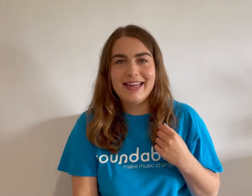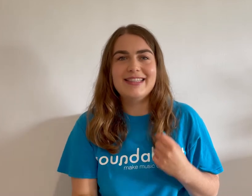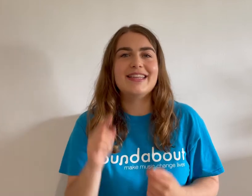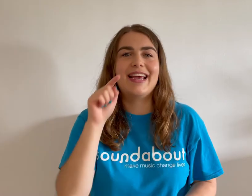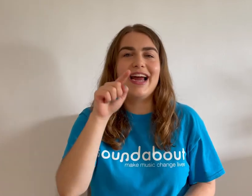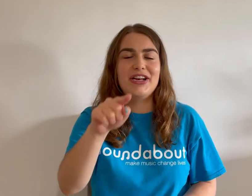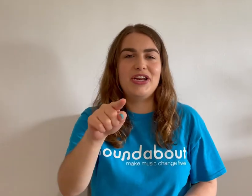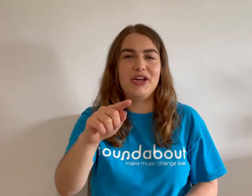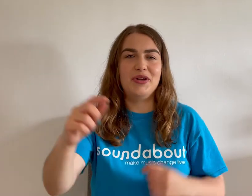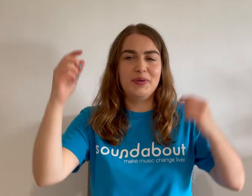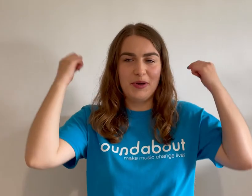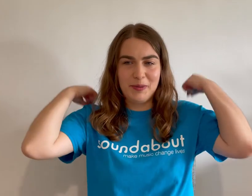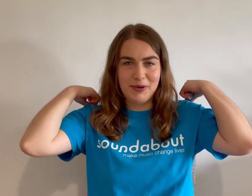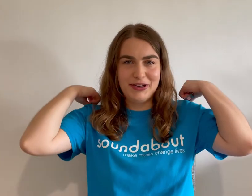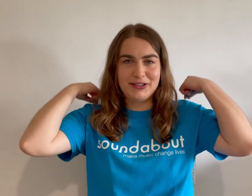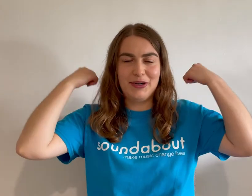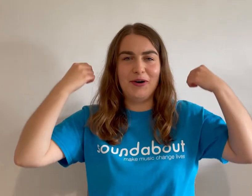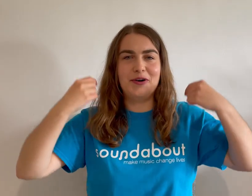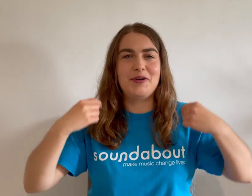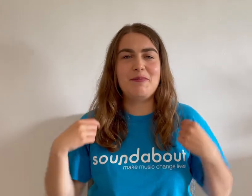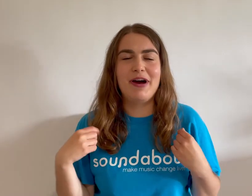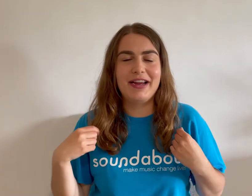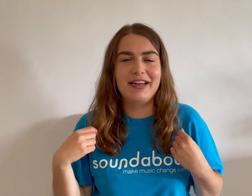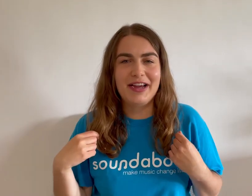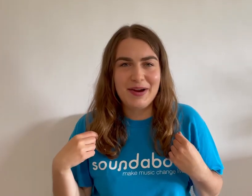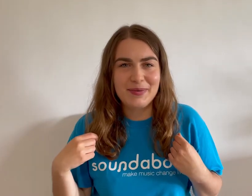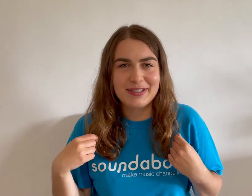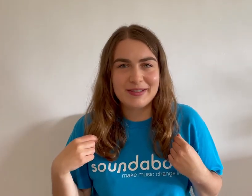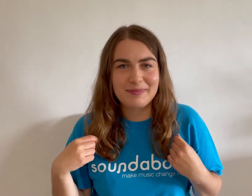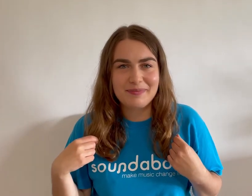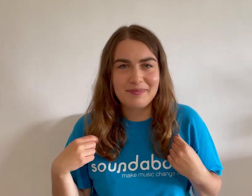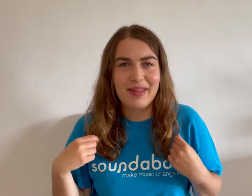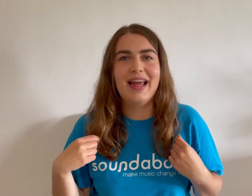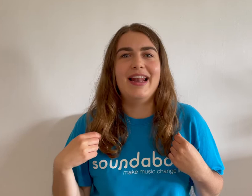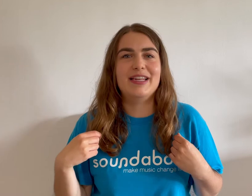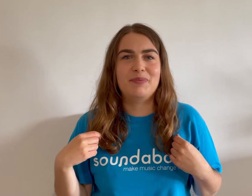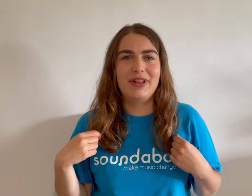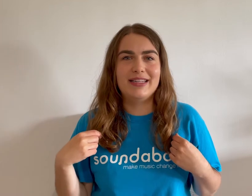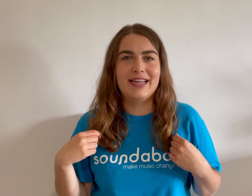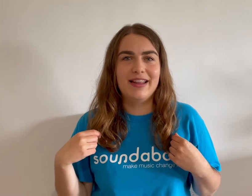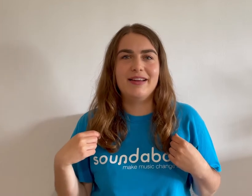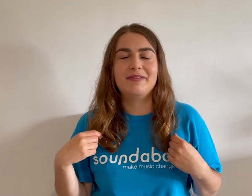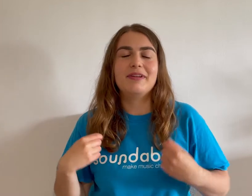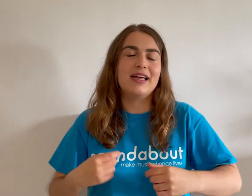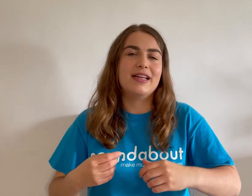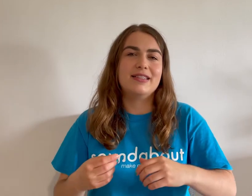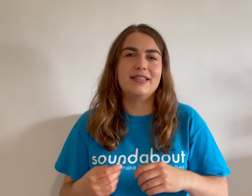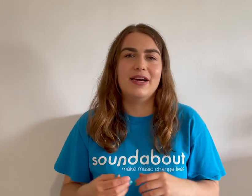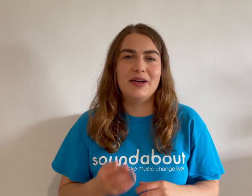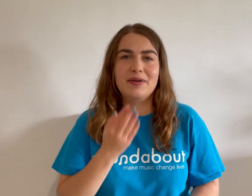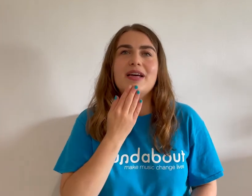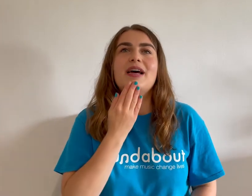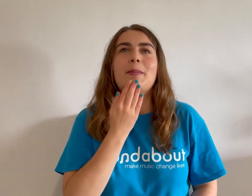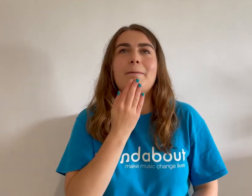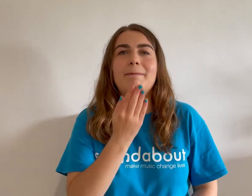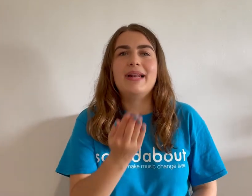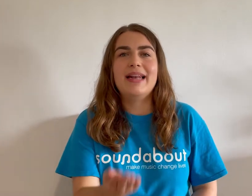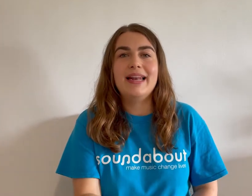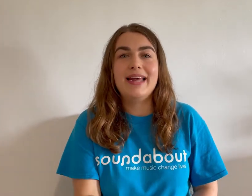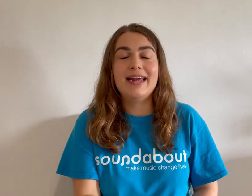Please can you put on my coat? Let's put that together. So,